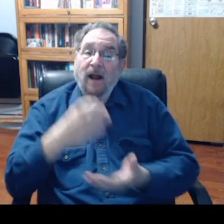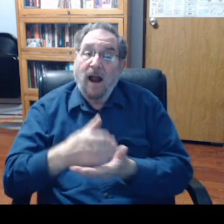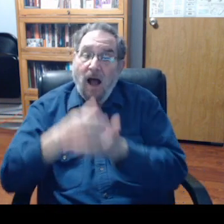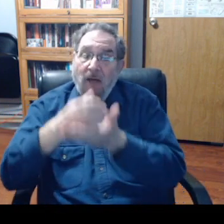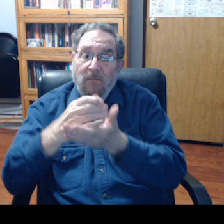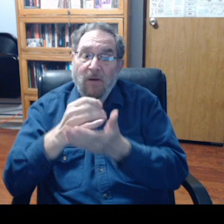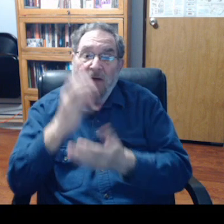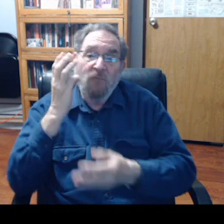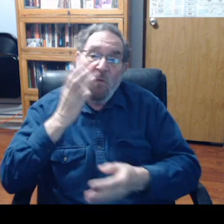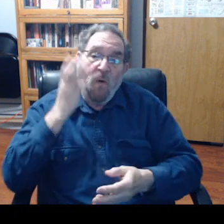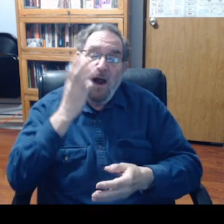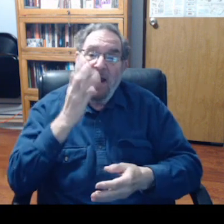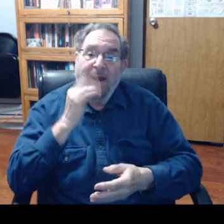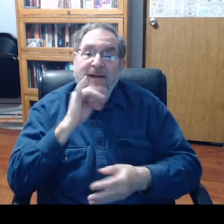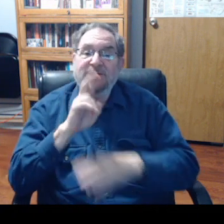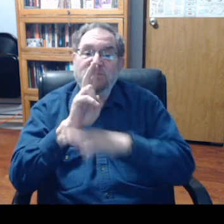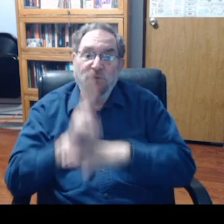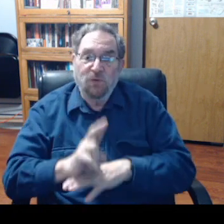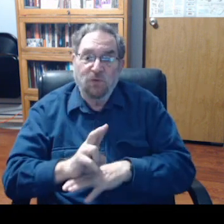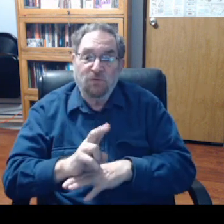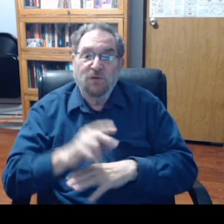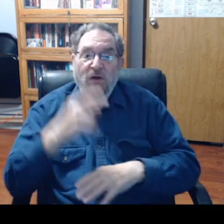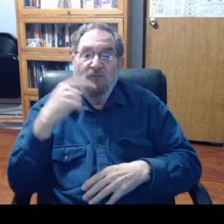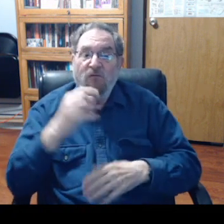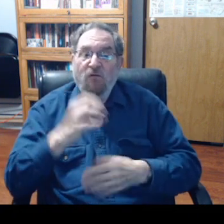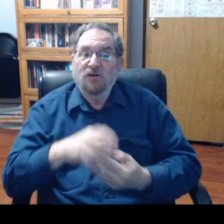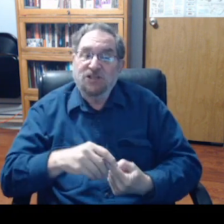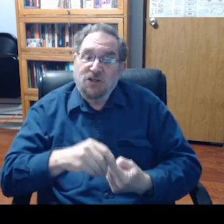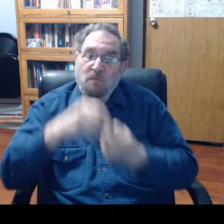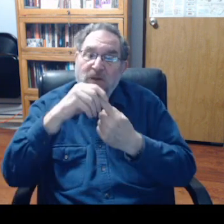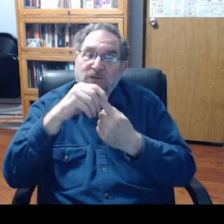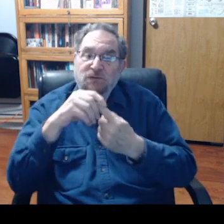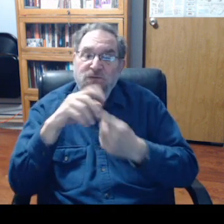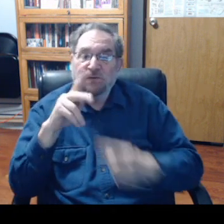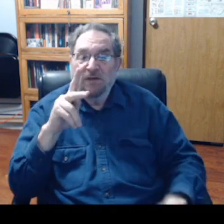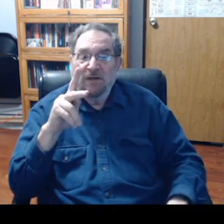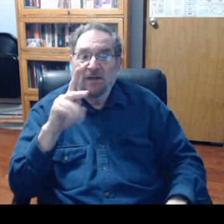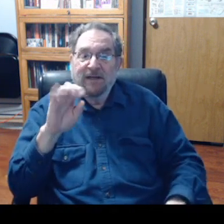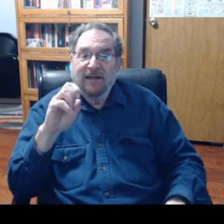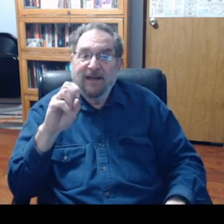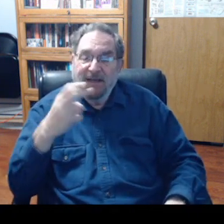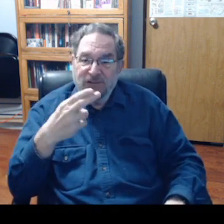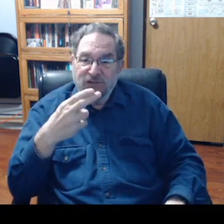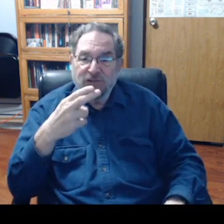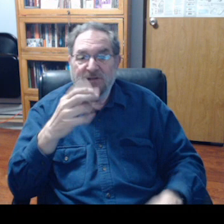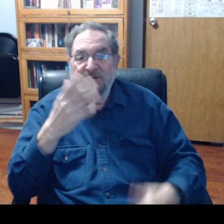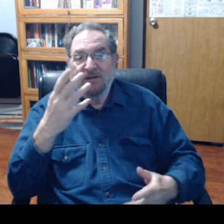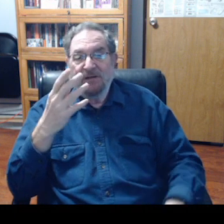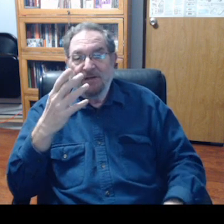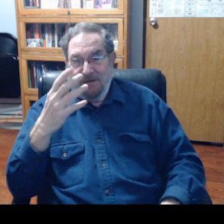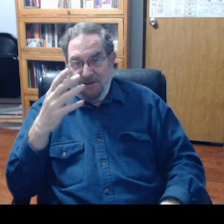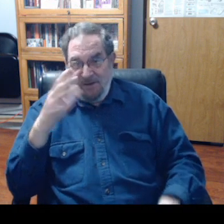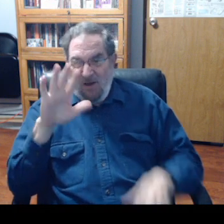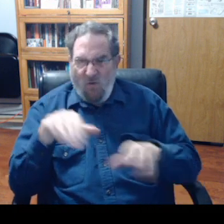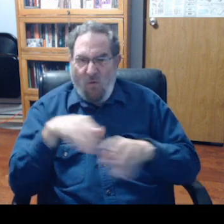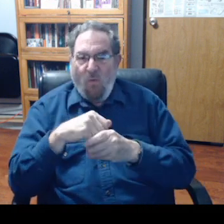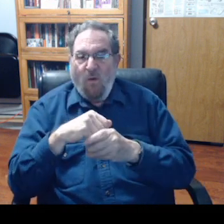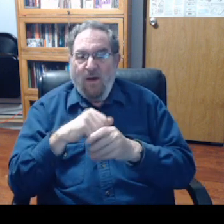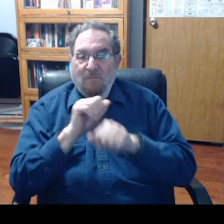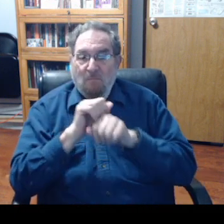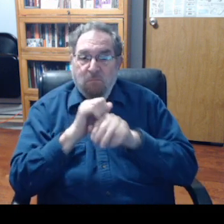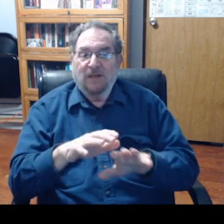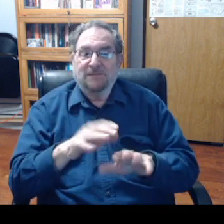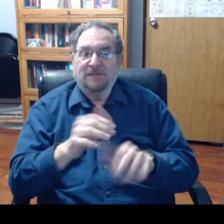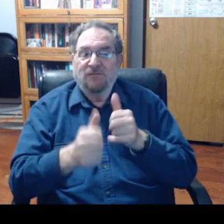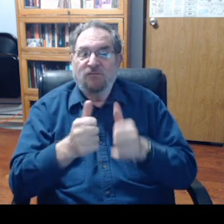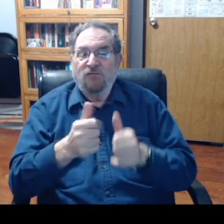And a cup of wine is used for a special kiddush, a